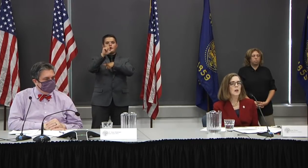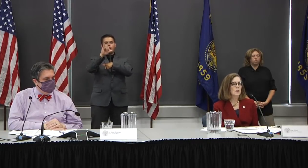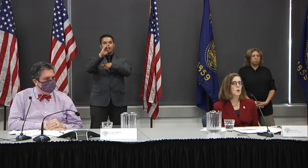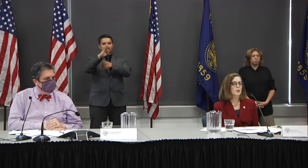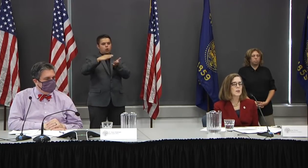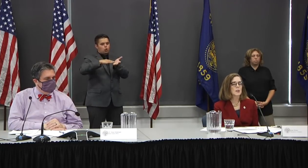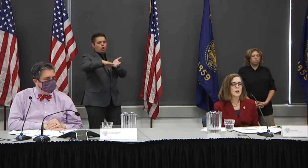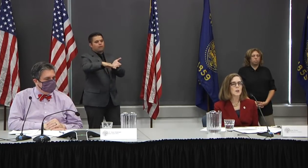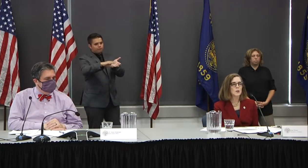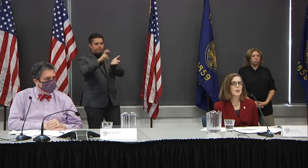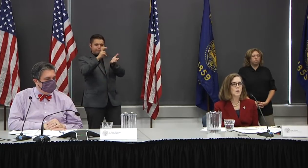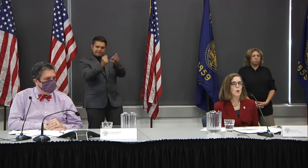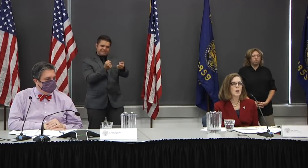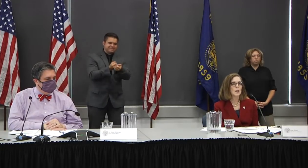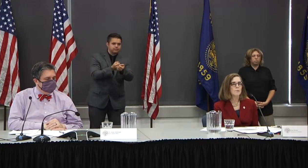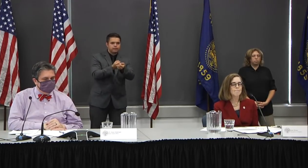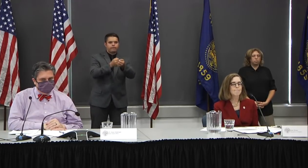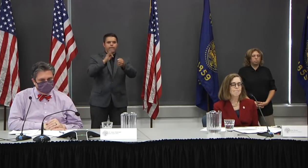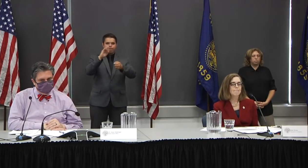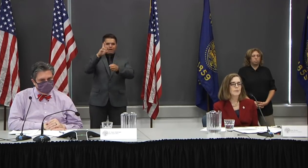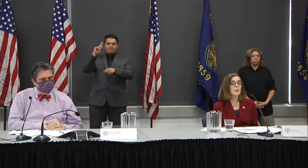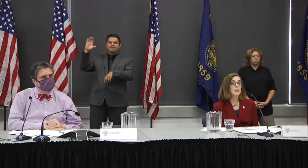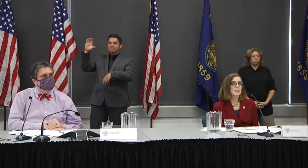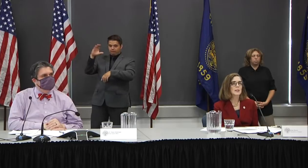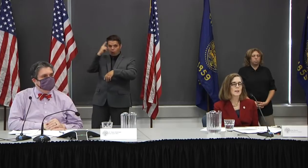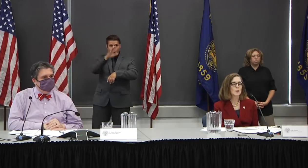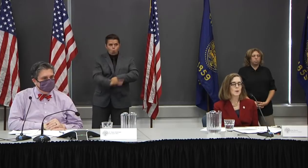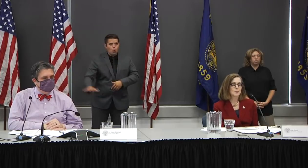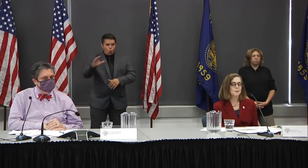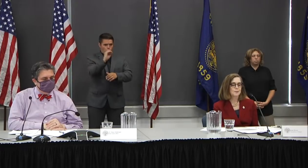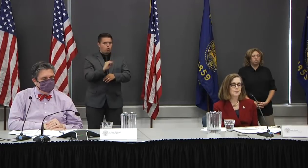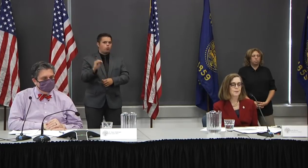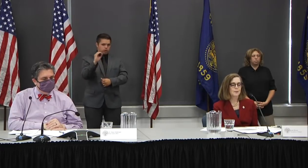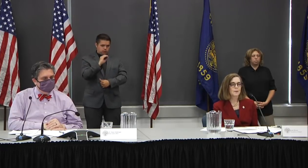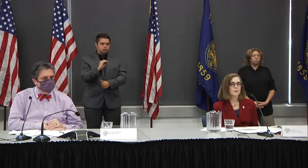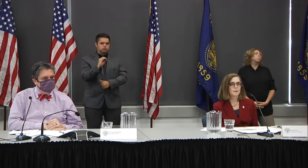need across the entire state of Oregon in this sector.